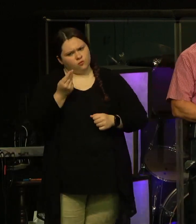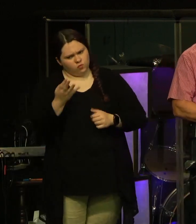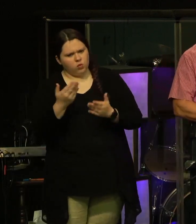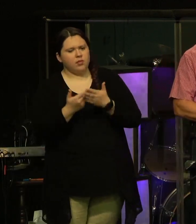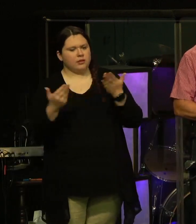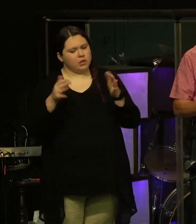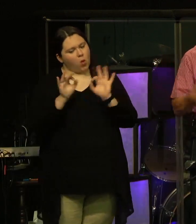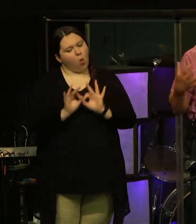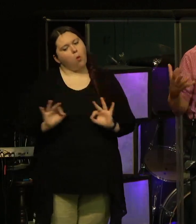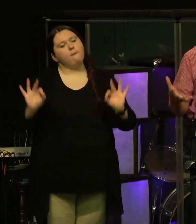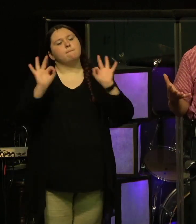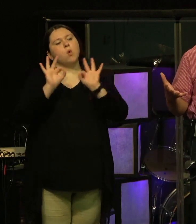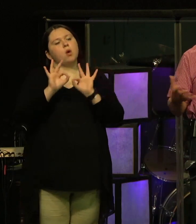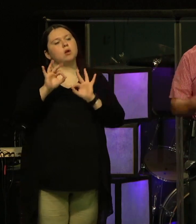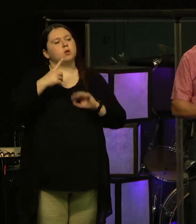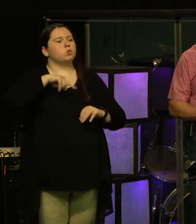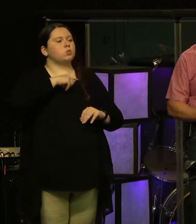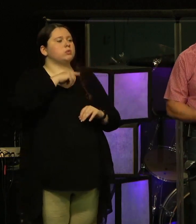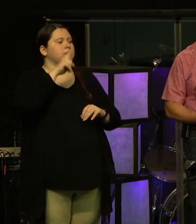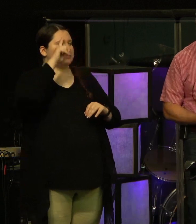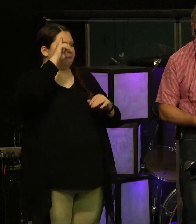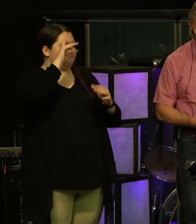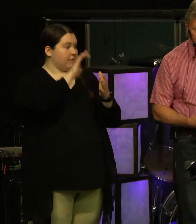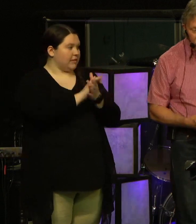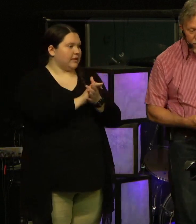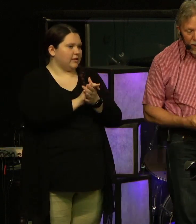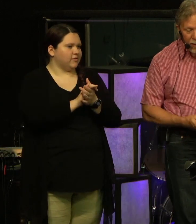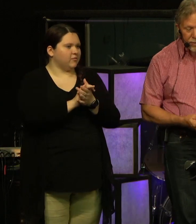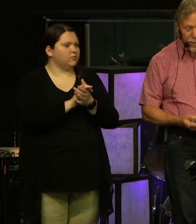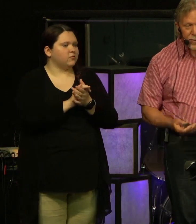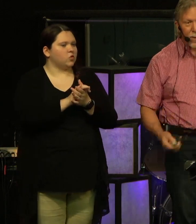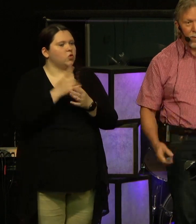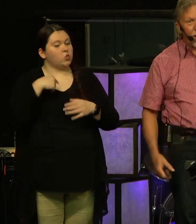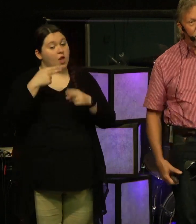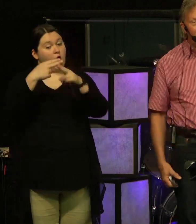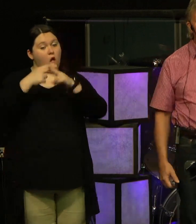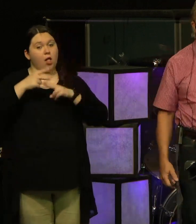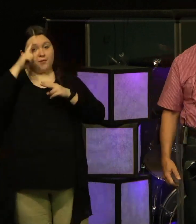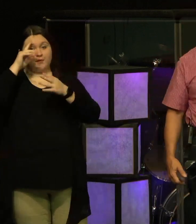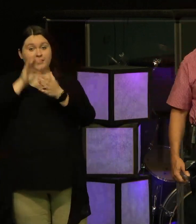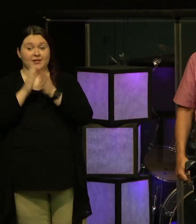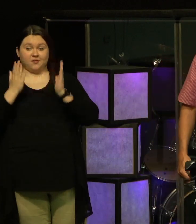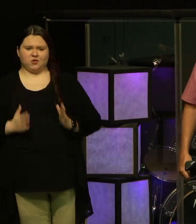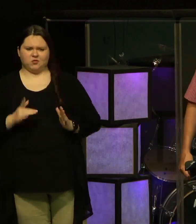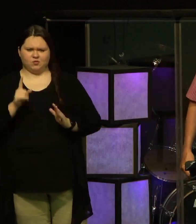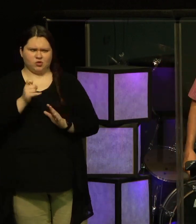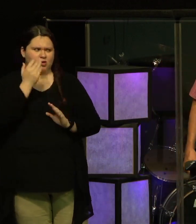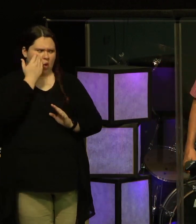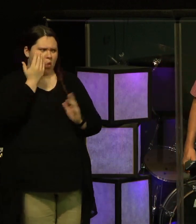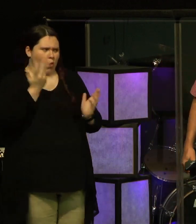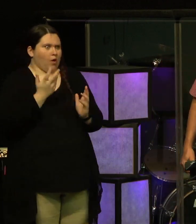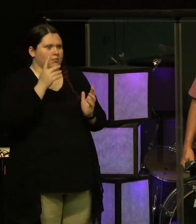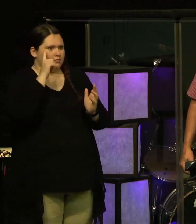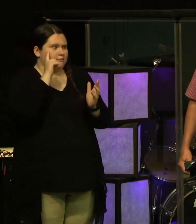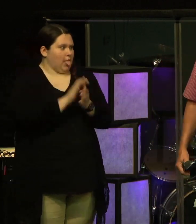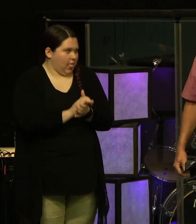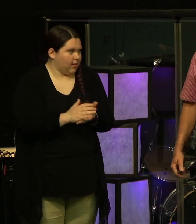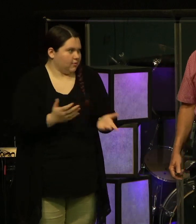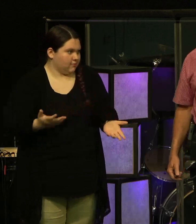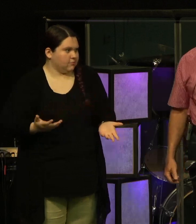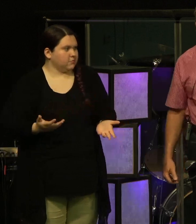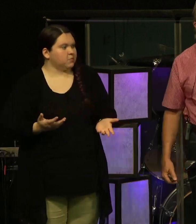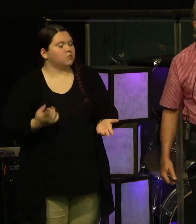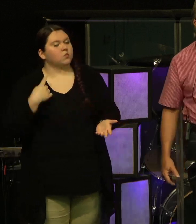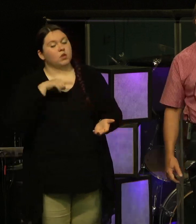really important that we believe as believers. We call ourselves that. We ought to know what we believe, right? We